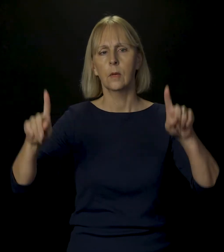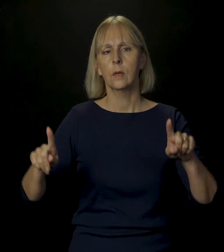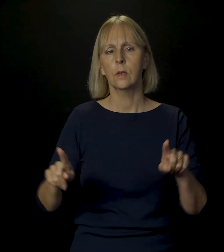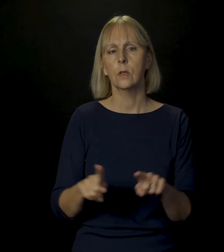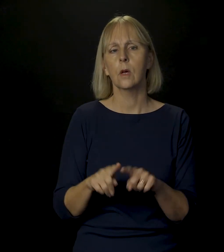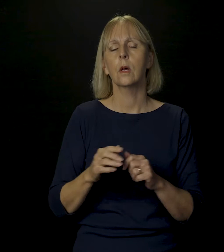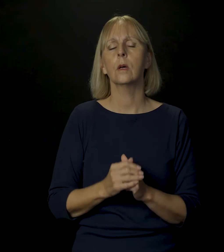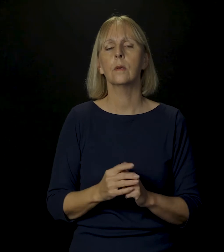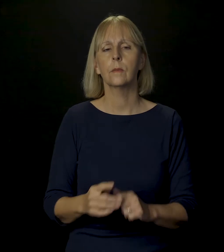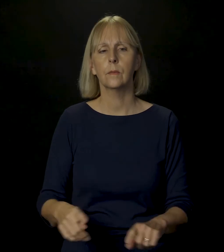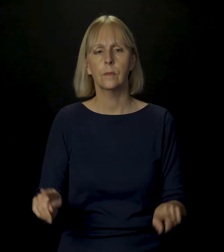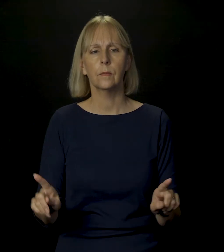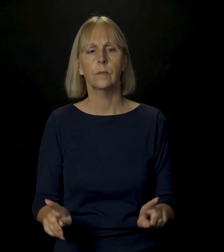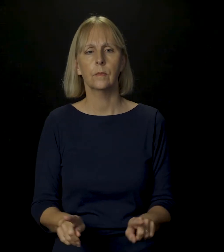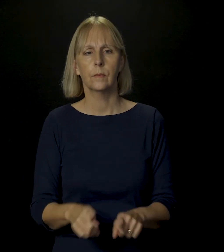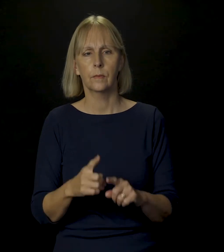Oh